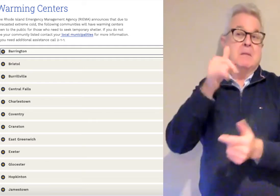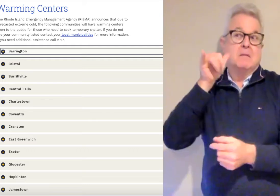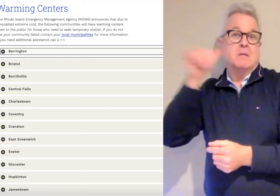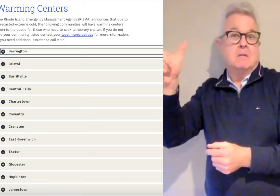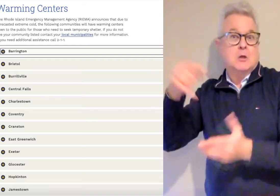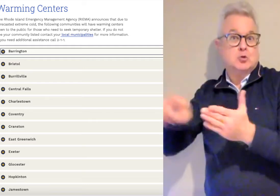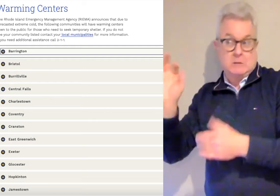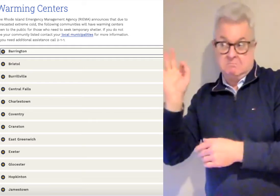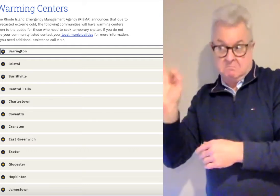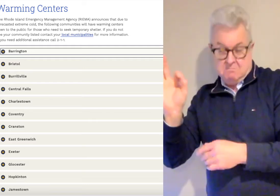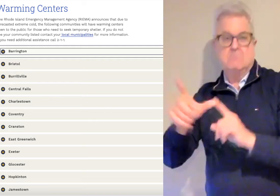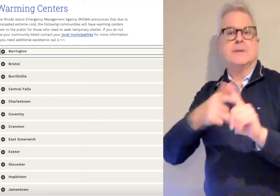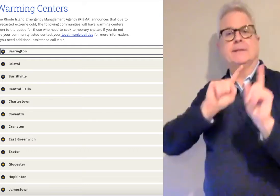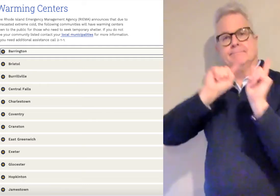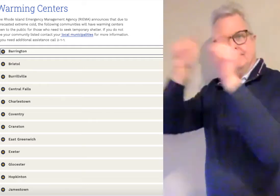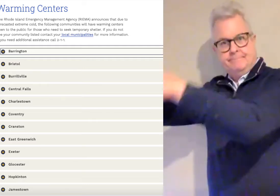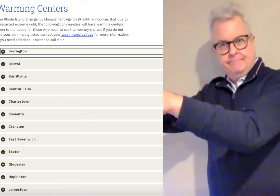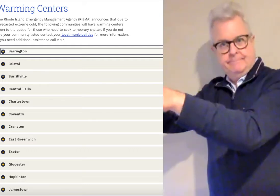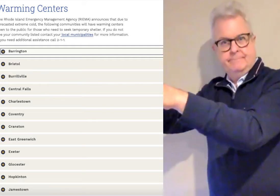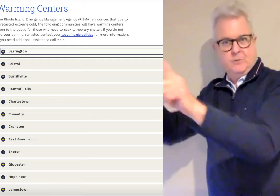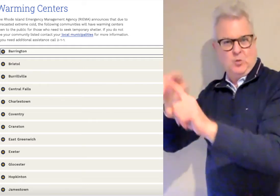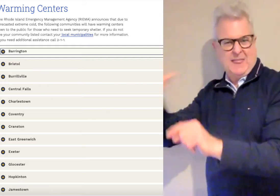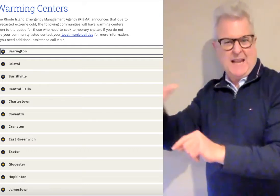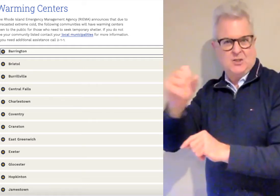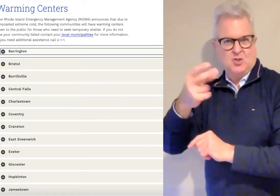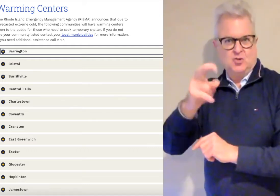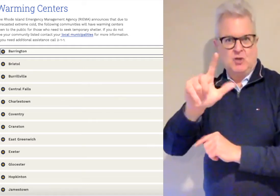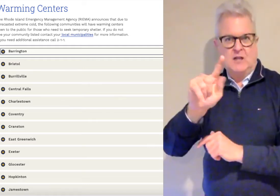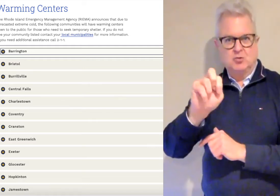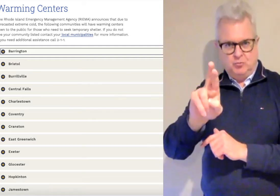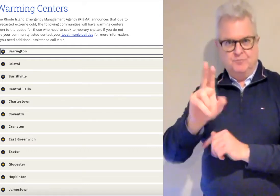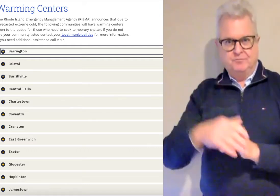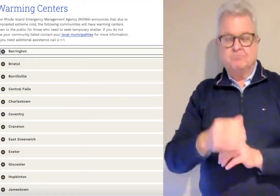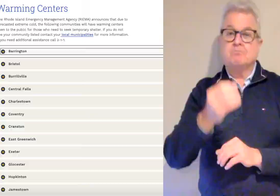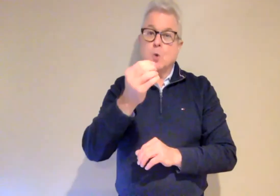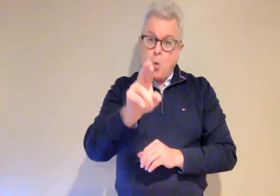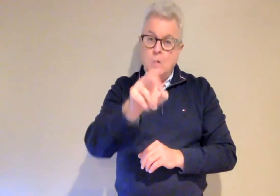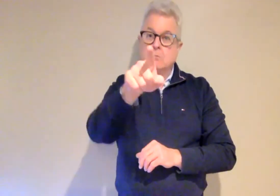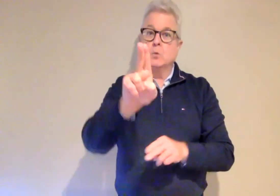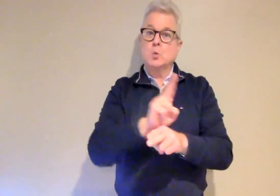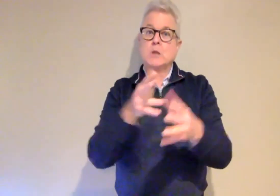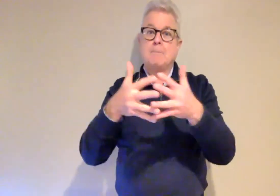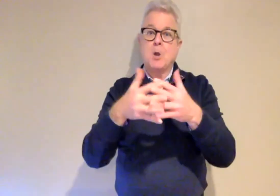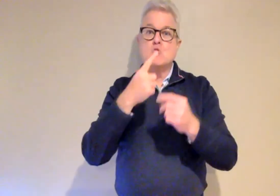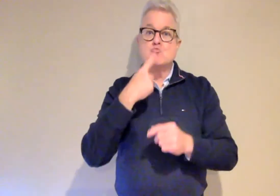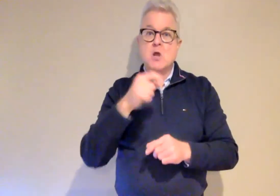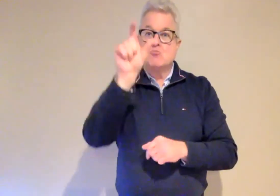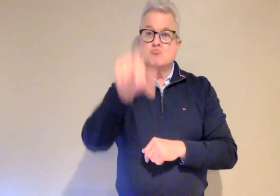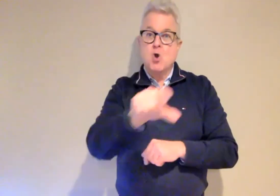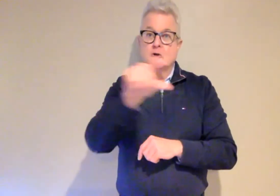if it's full. You can call to make sure if they have availability before going out to that facility. Or